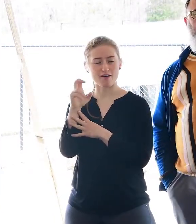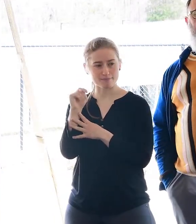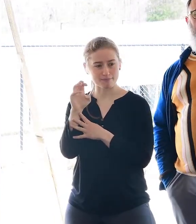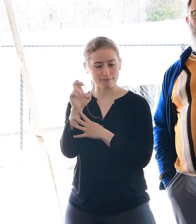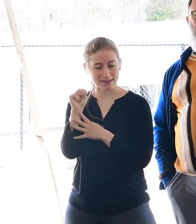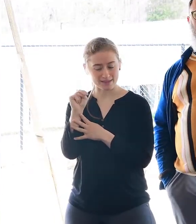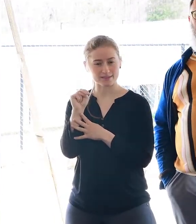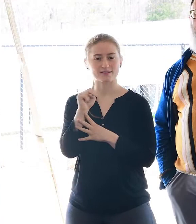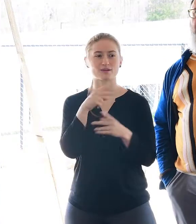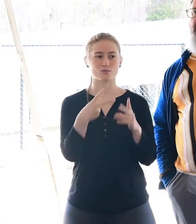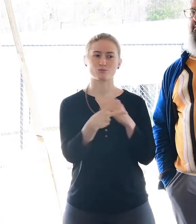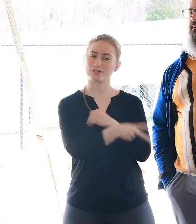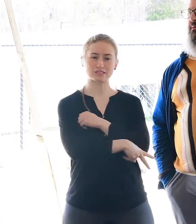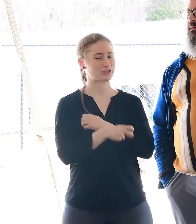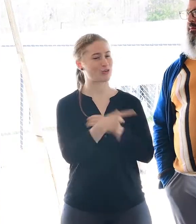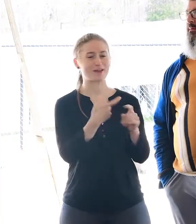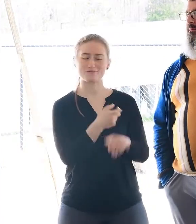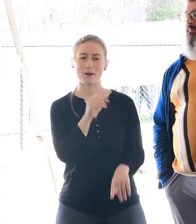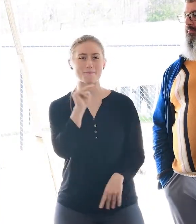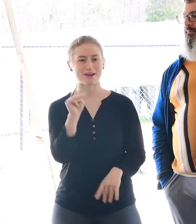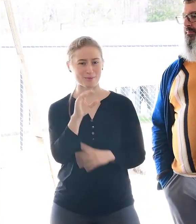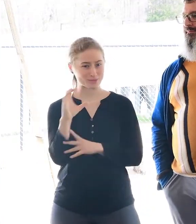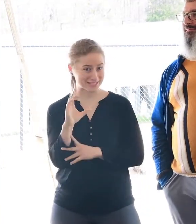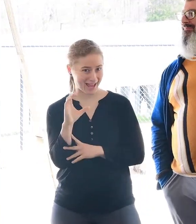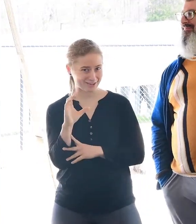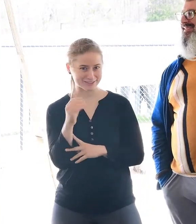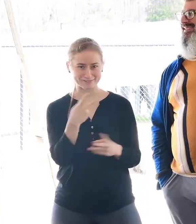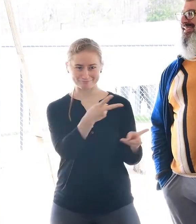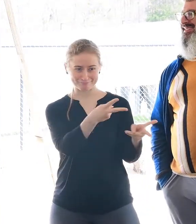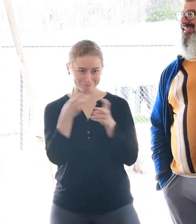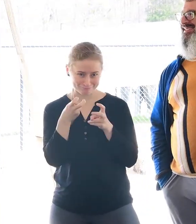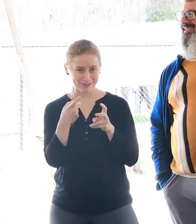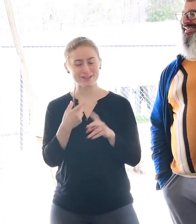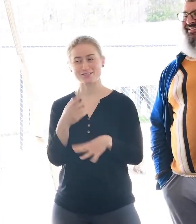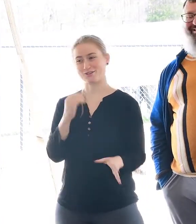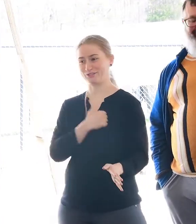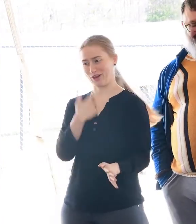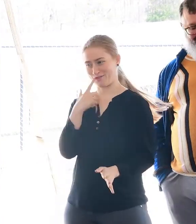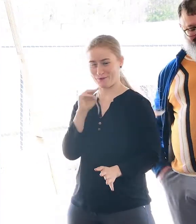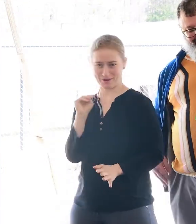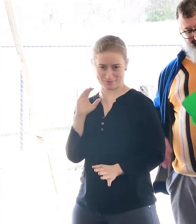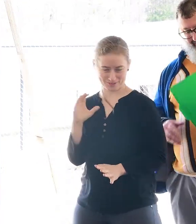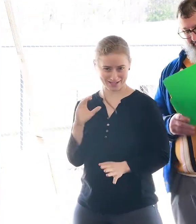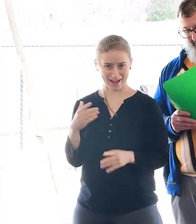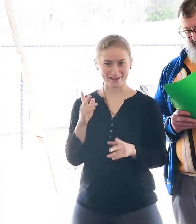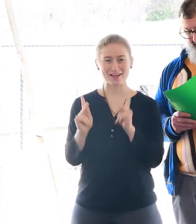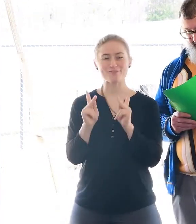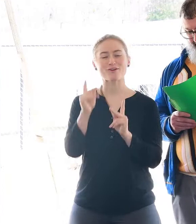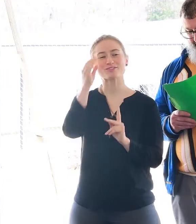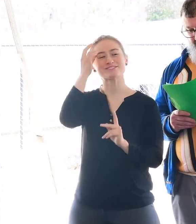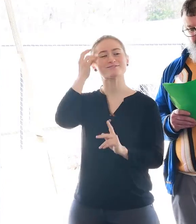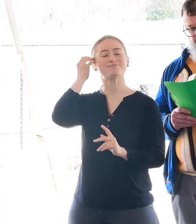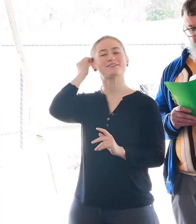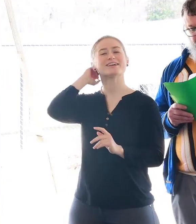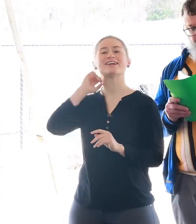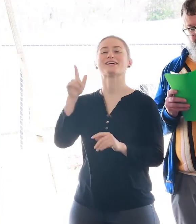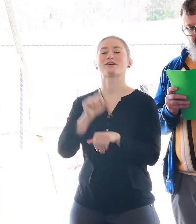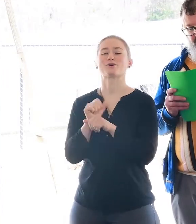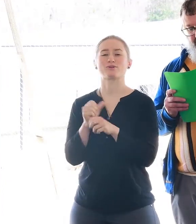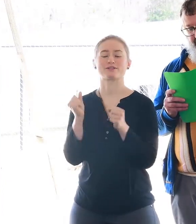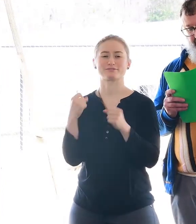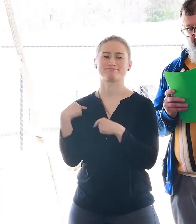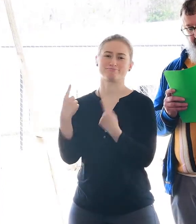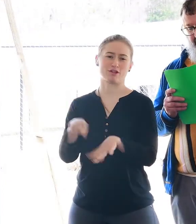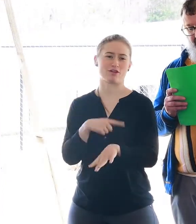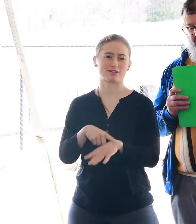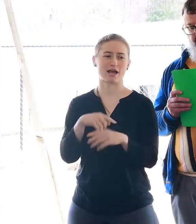We stole him fair and square from Montgomery County for Montgomery County folks. And he worked for some time with Leah